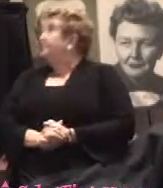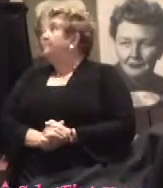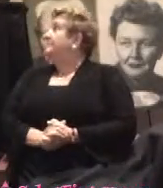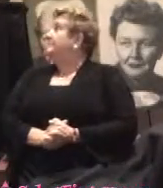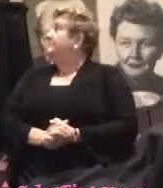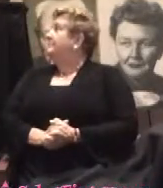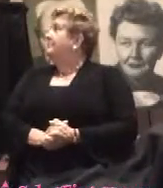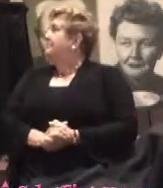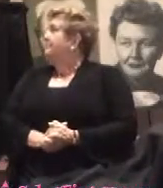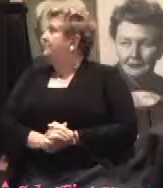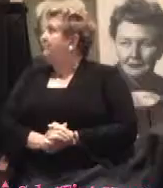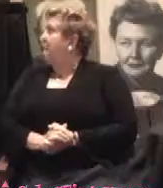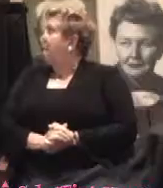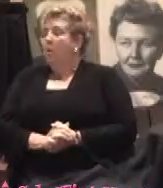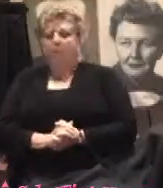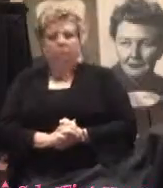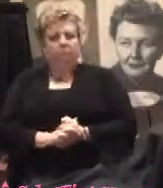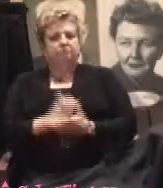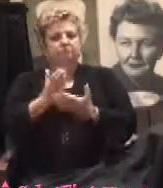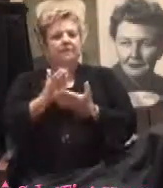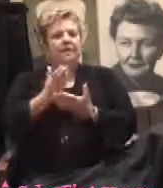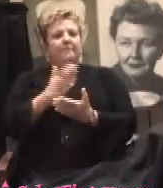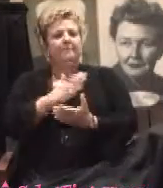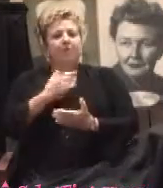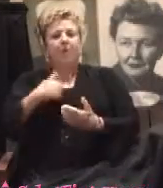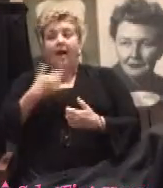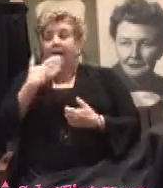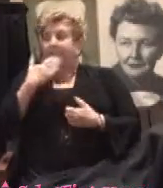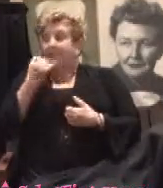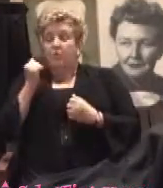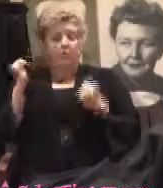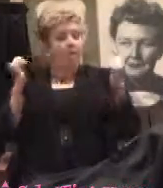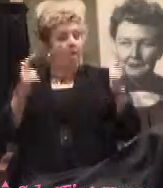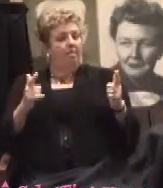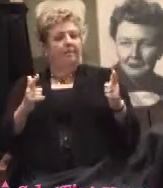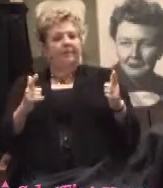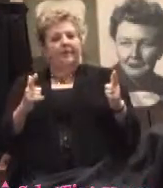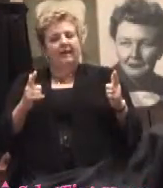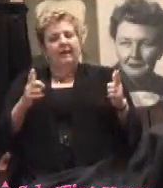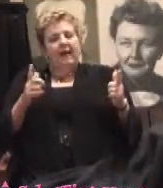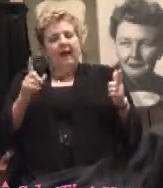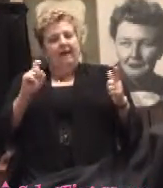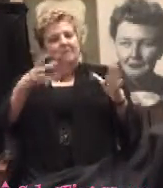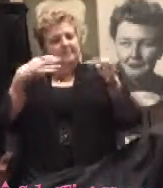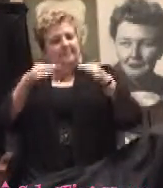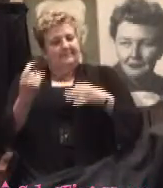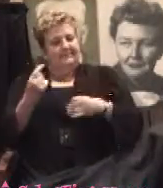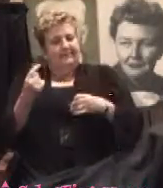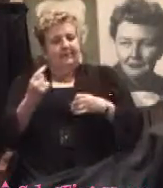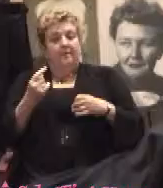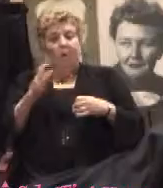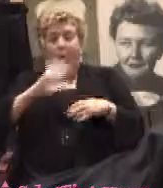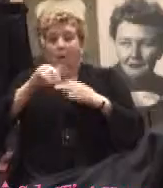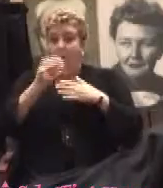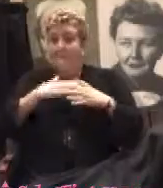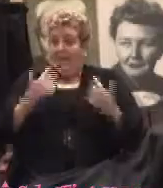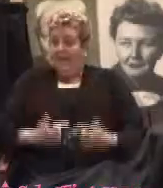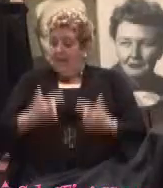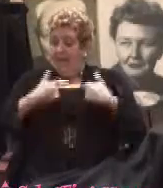Before I thank everybody, there's an explanation for that. I went to Catholic school, a small Catholic school all my life. There were 3 other guys named Matt.